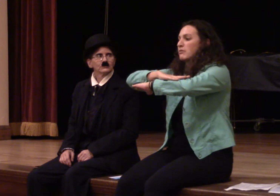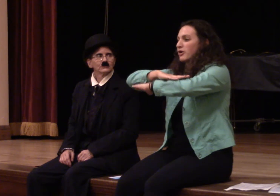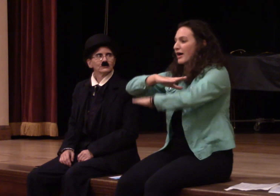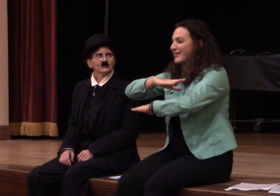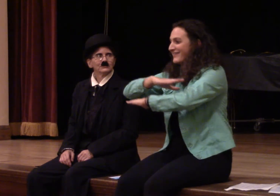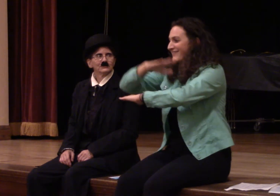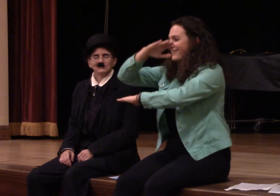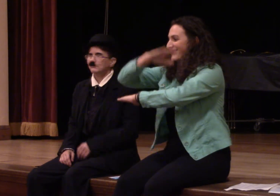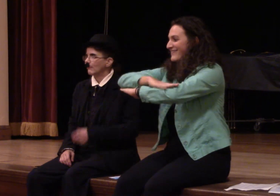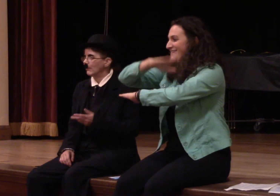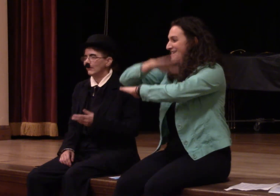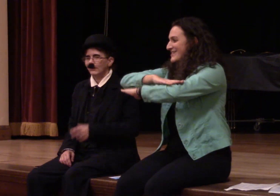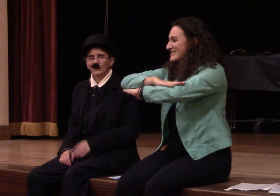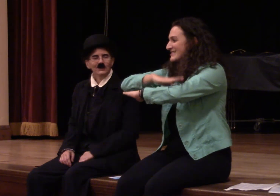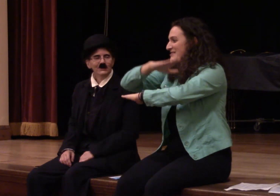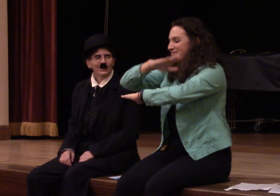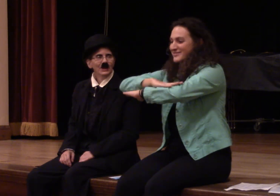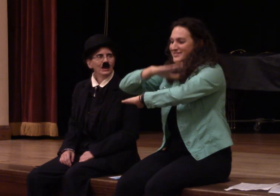head. Table.